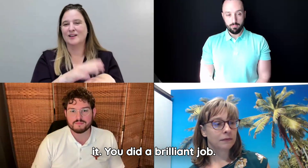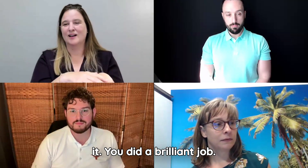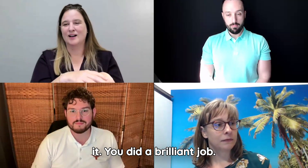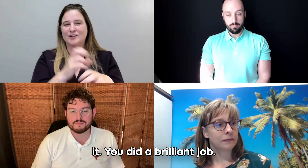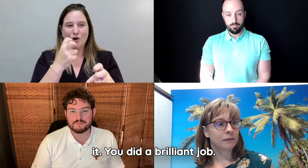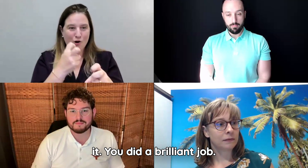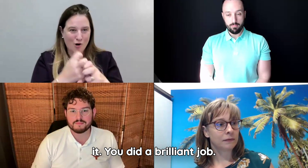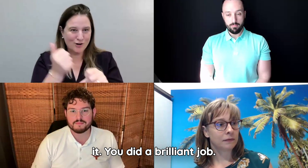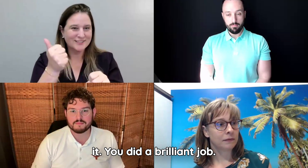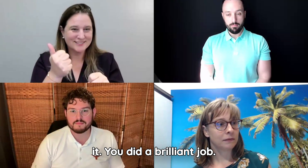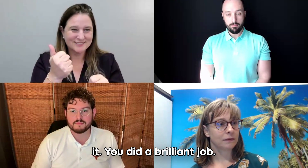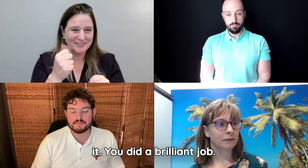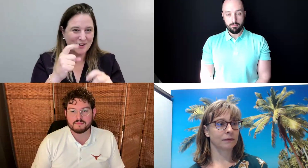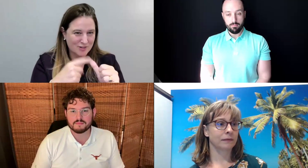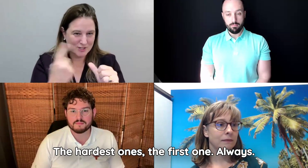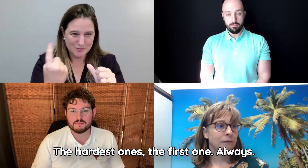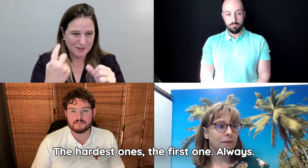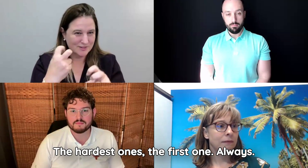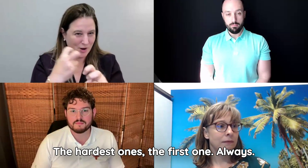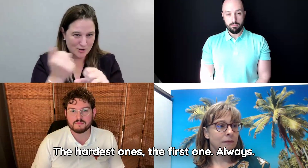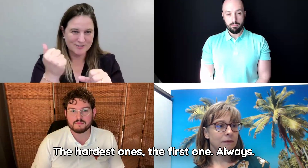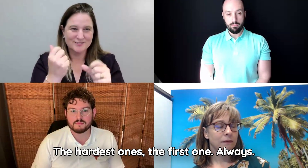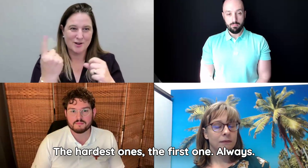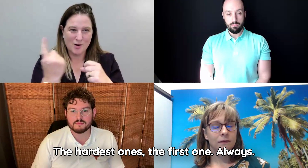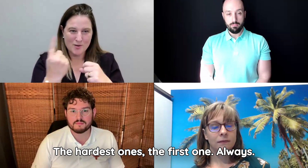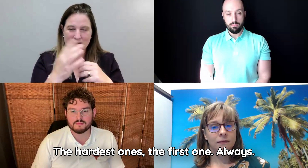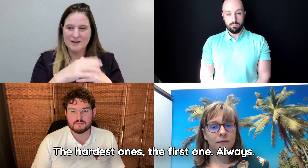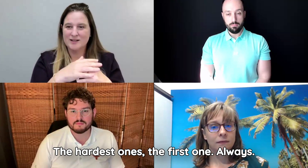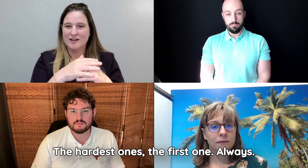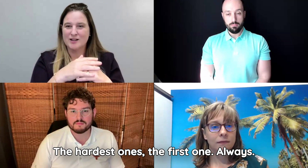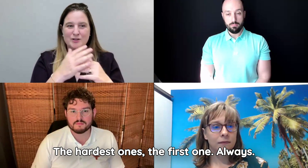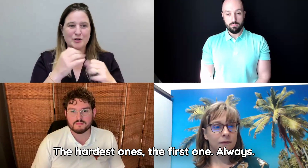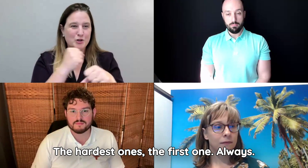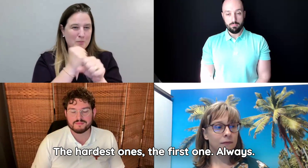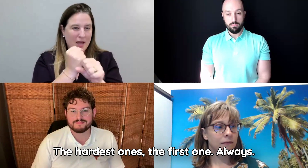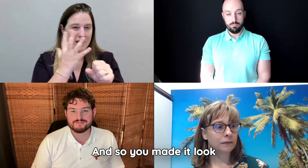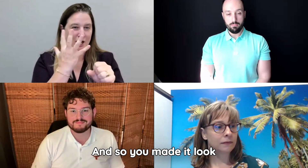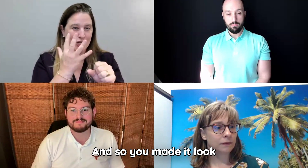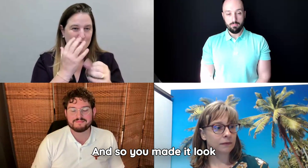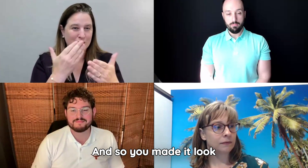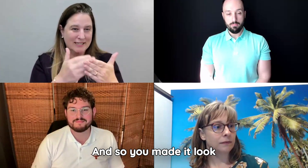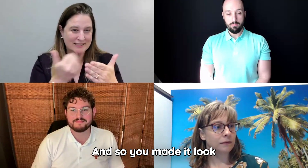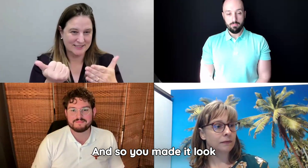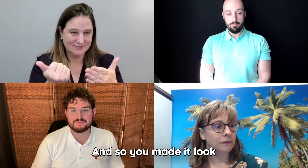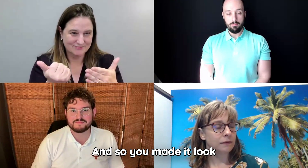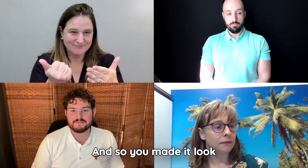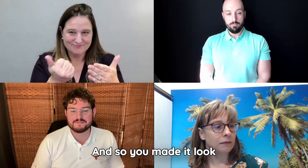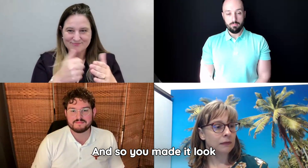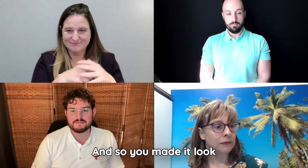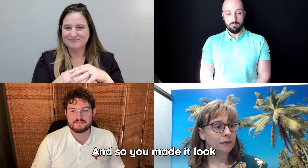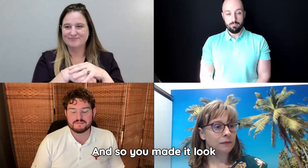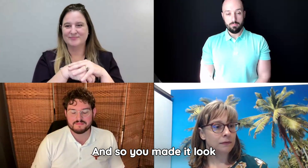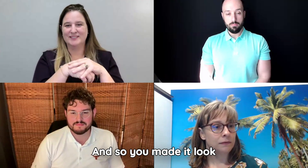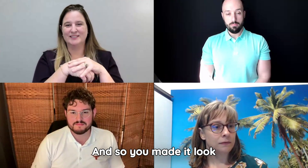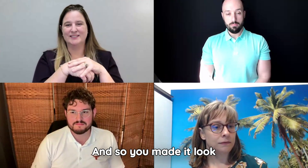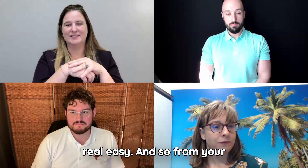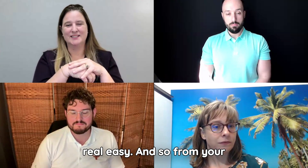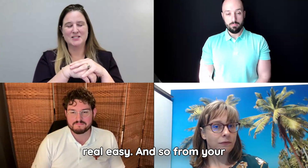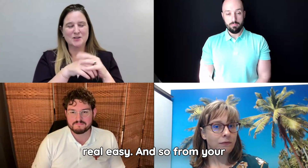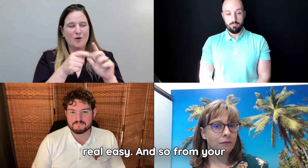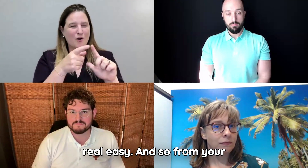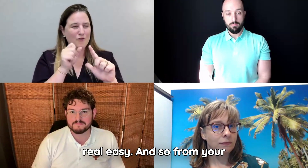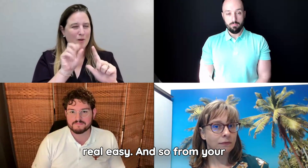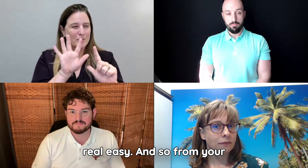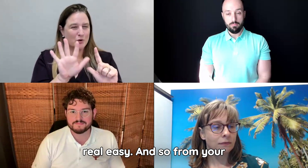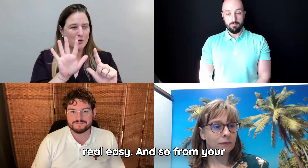ran with it. You did a brilliant job. The hardest one's the first one always. And so you made it look real